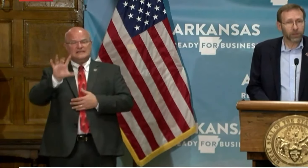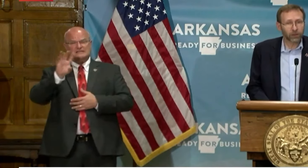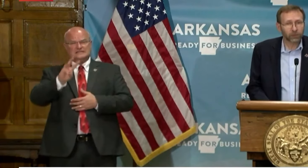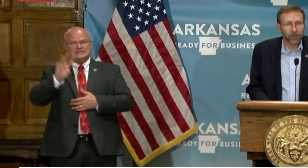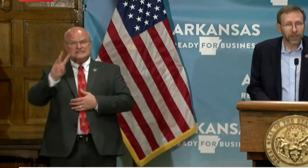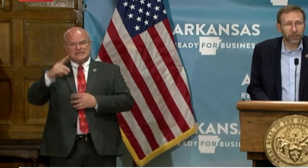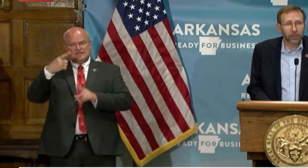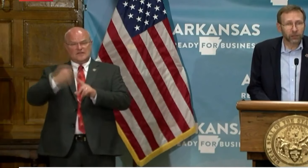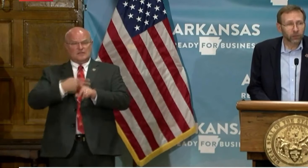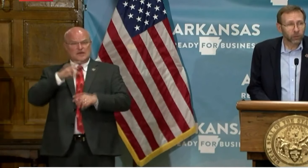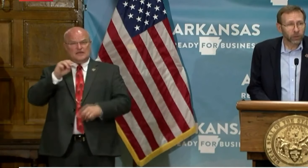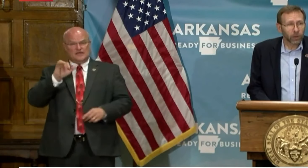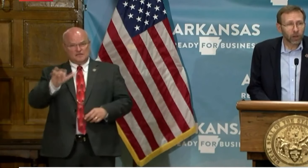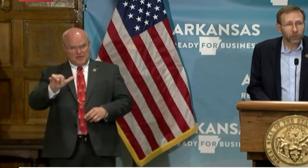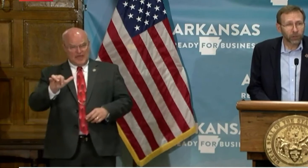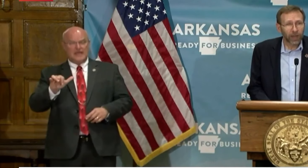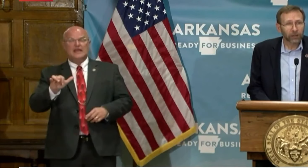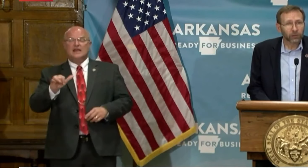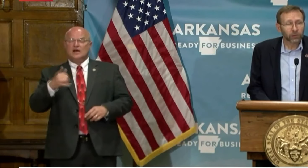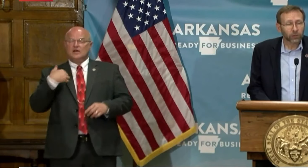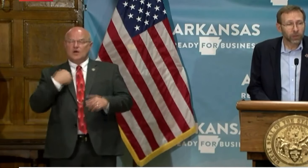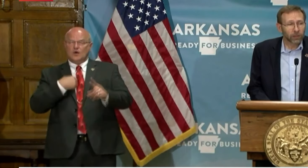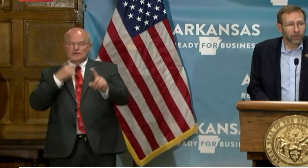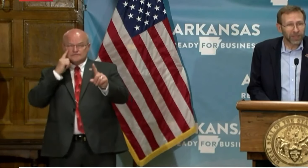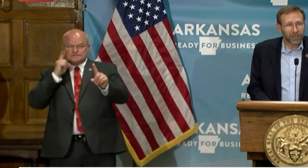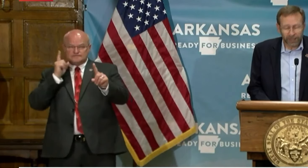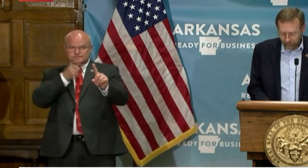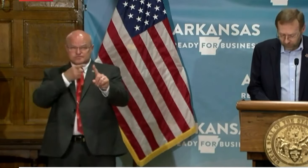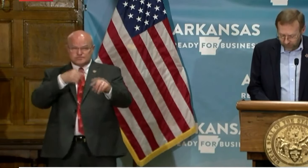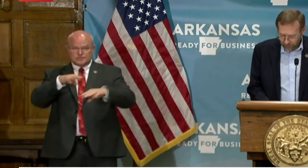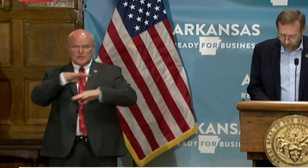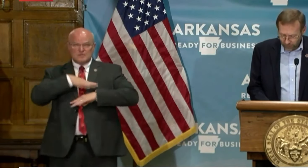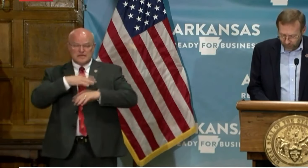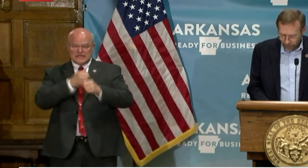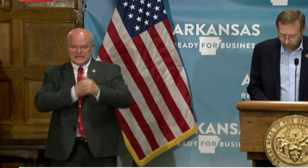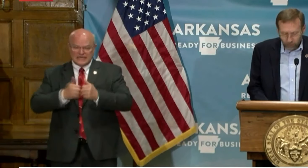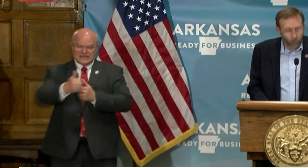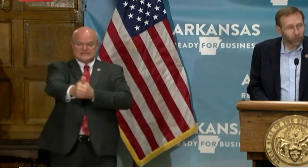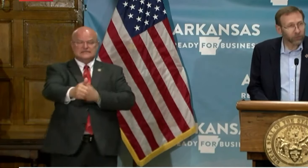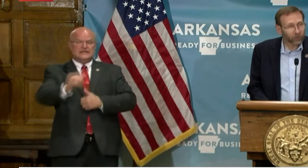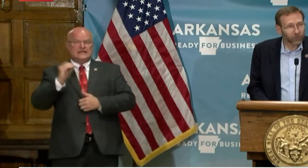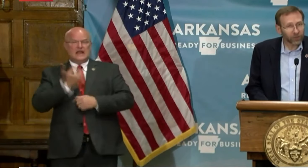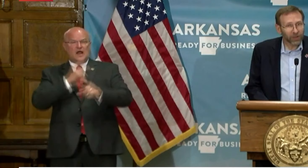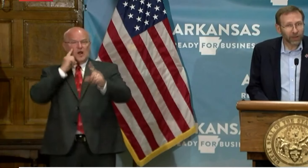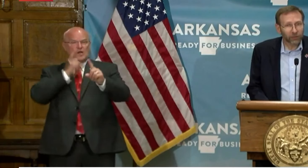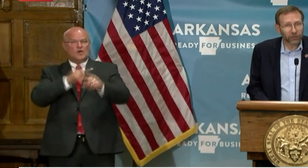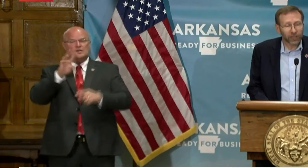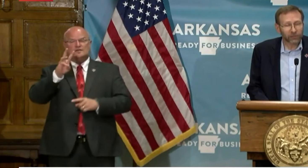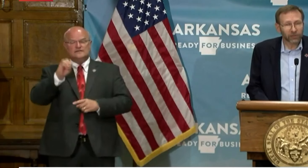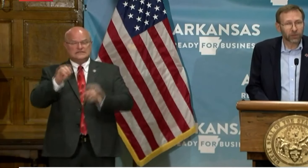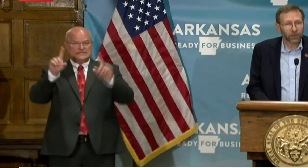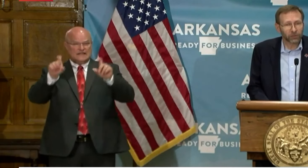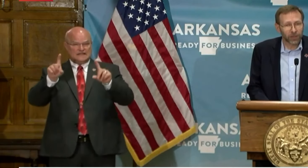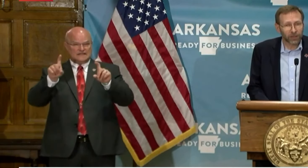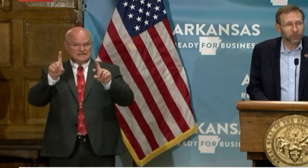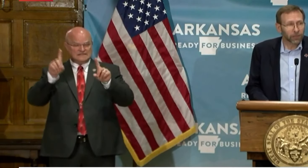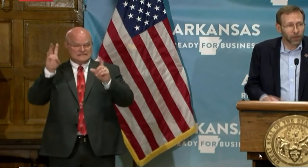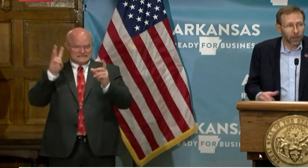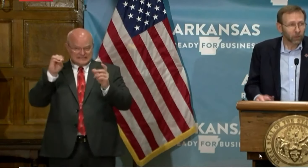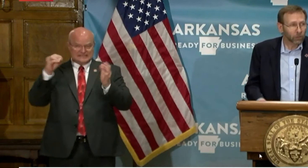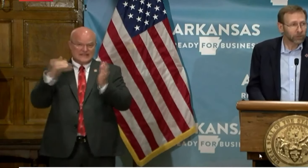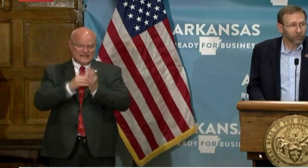54,866 for the month of May. So we're on track to meet and exceed our goal of 60,000 tests in the month of